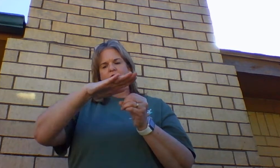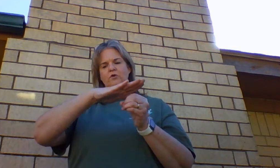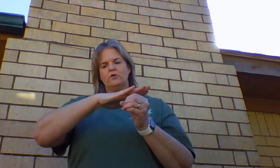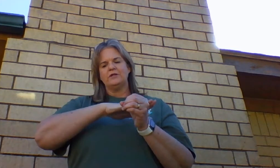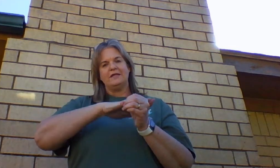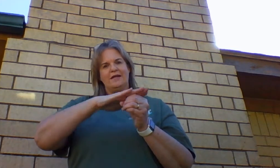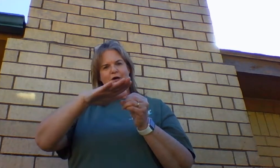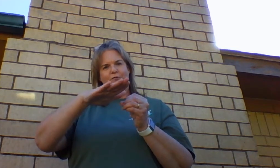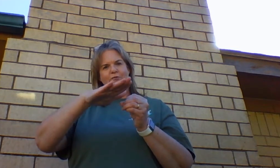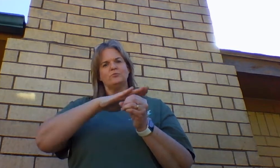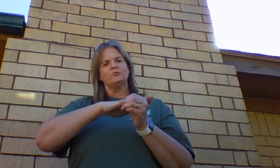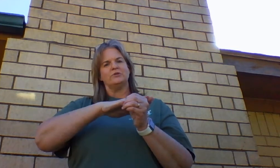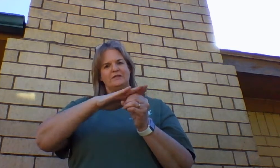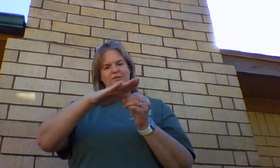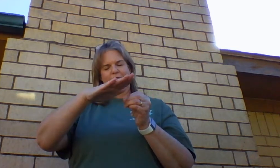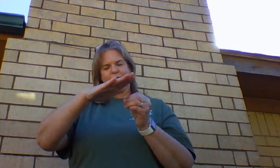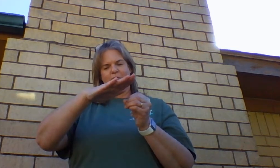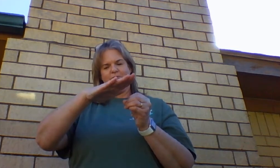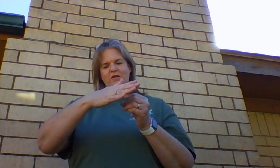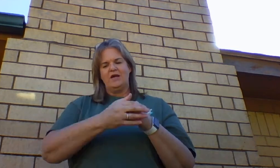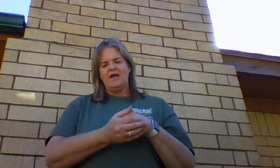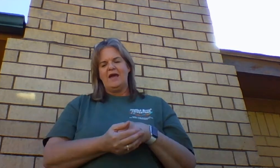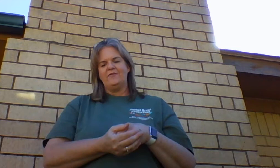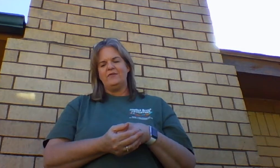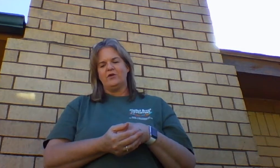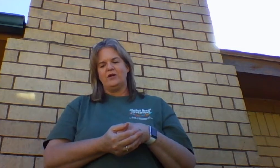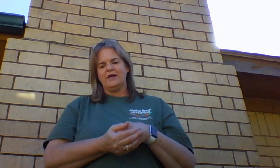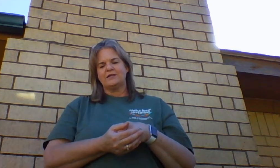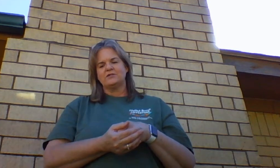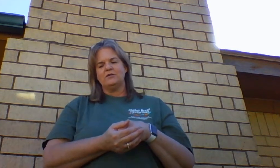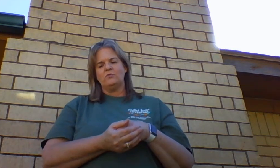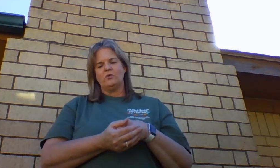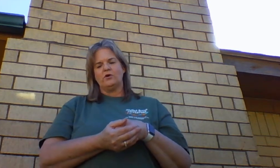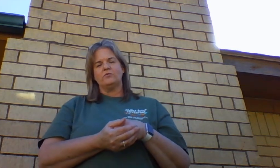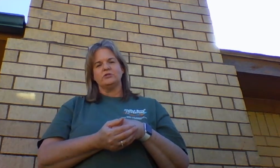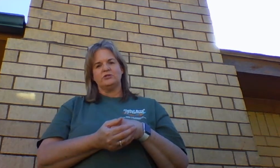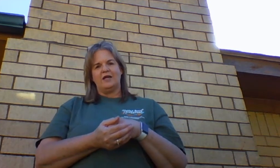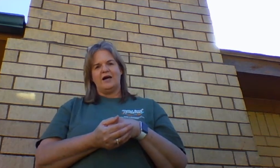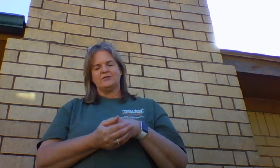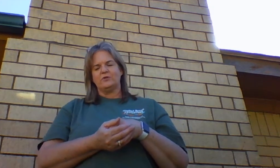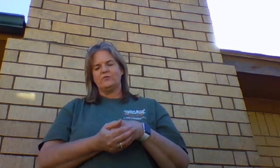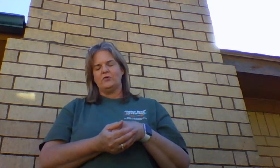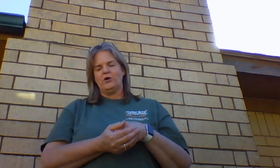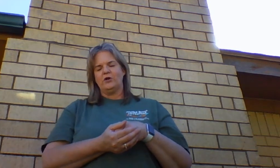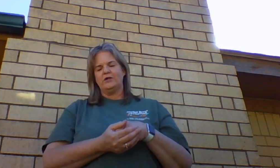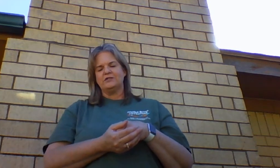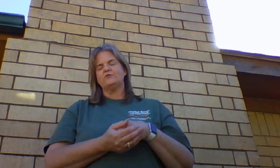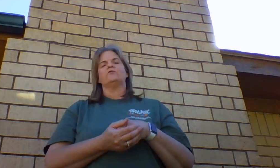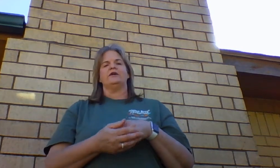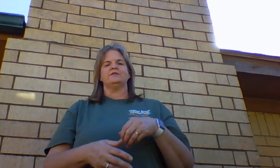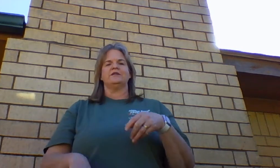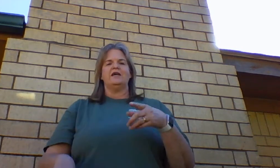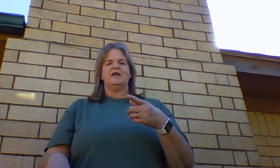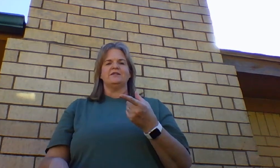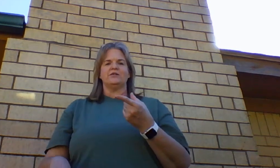full, enough, plentiful. And then our next word, which is our last word for her, is friend. And so we're going